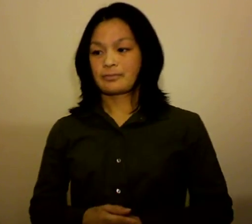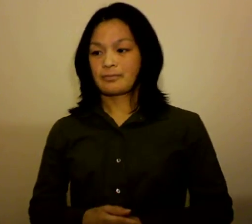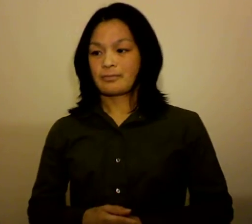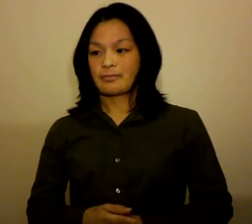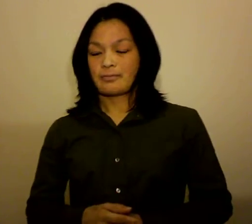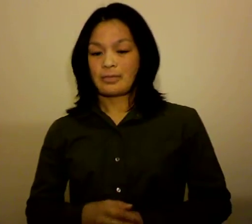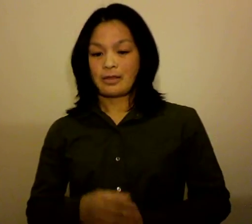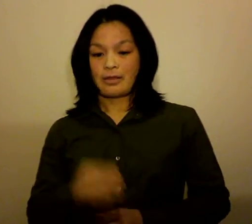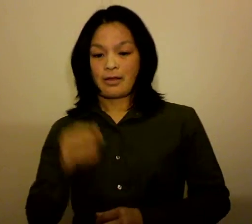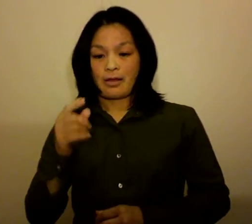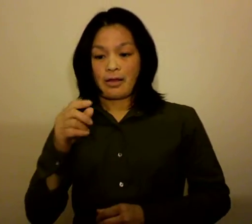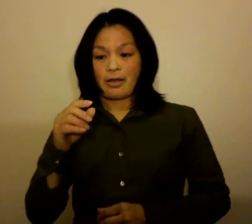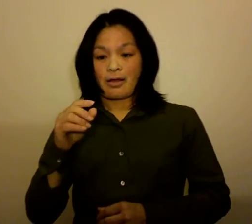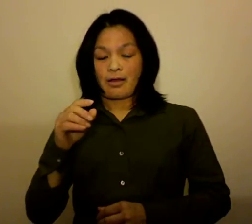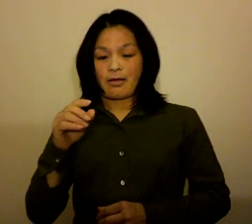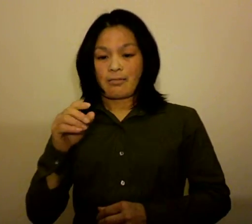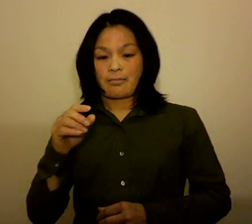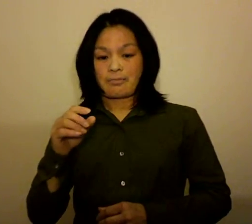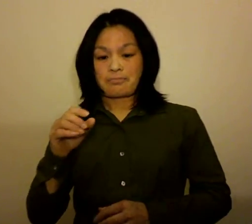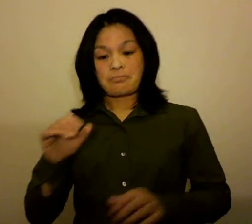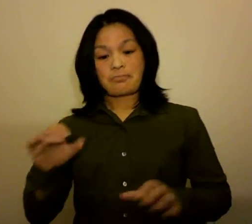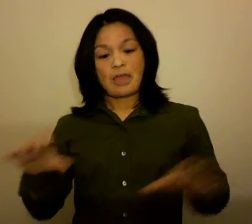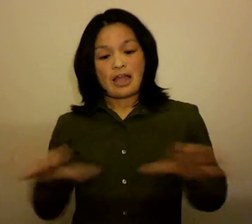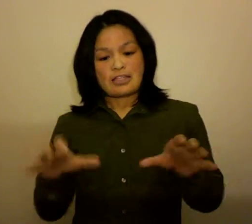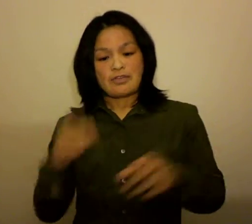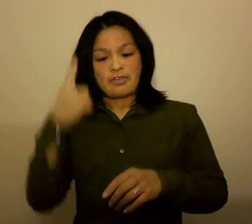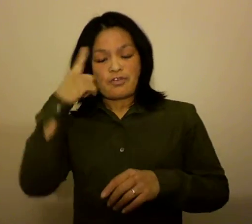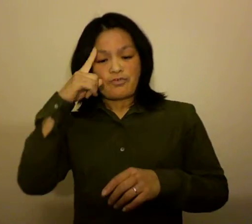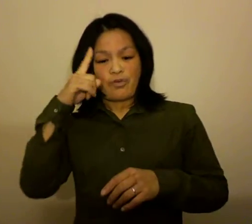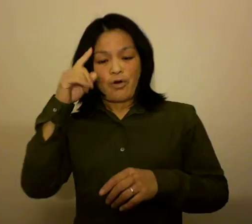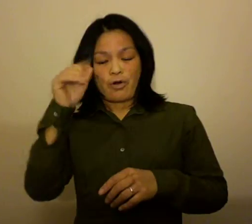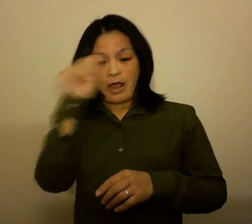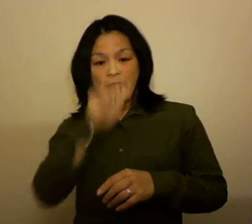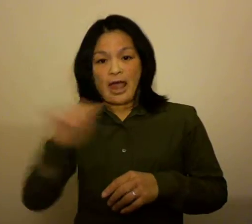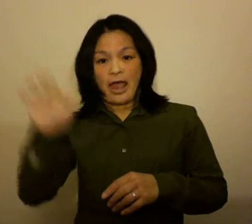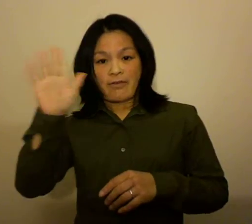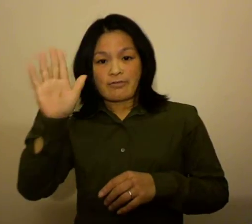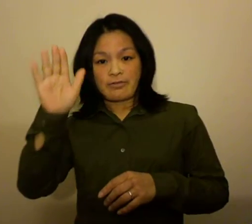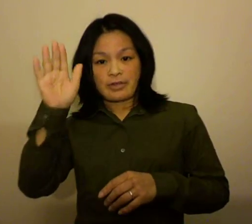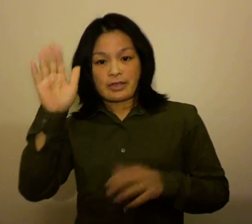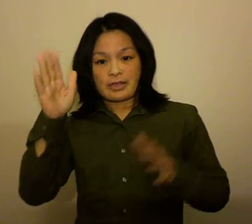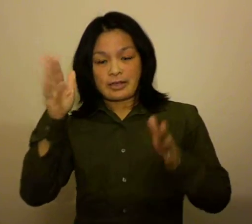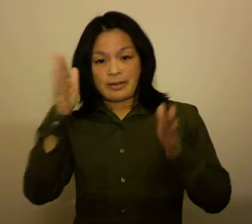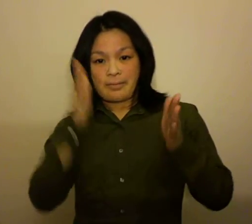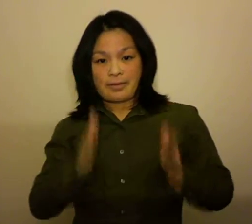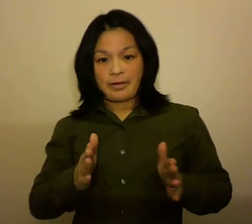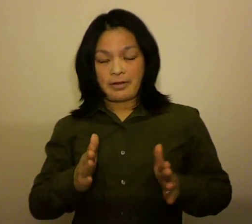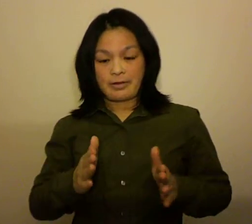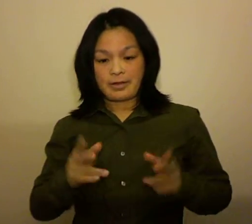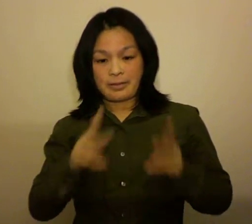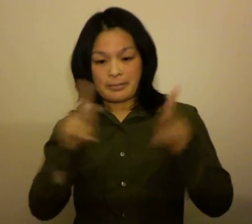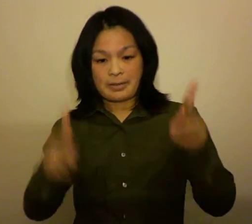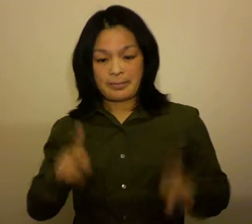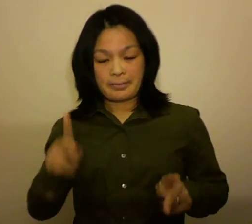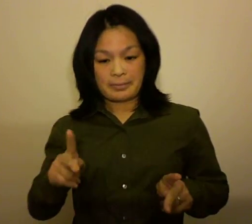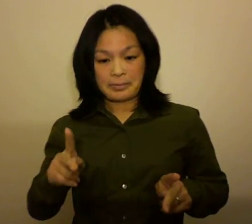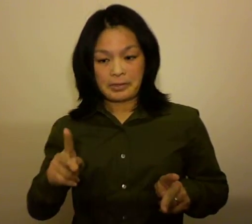African American youth, and based on some of his work, I'm going to provide you with examples of exercises which you can implement in